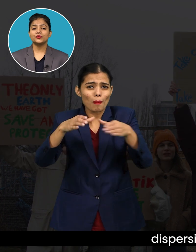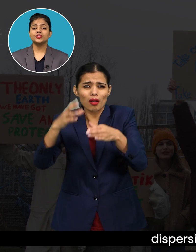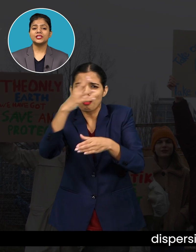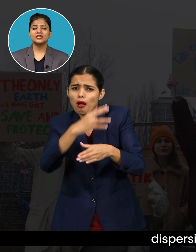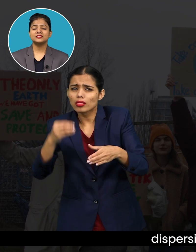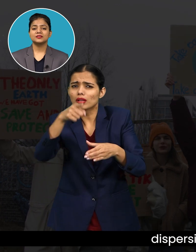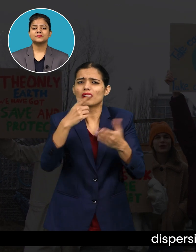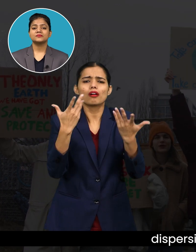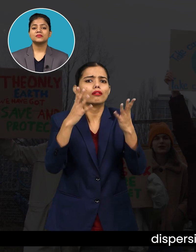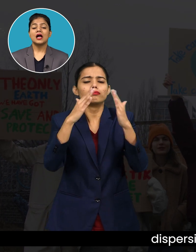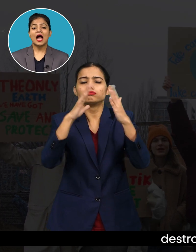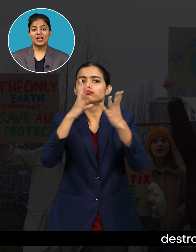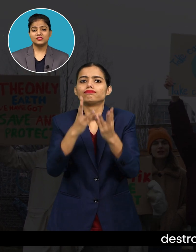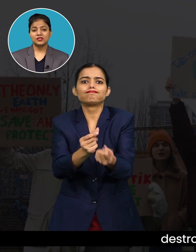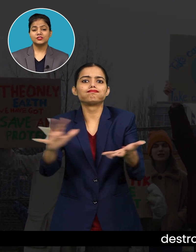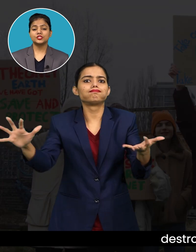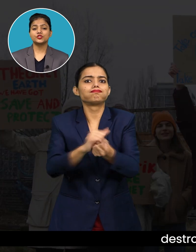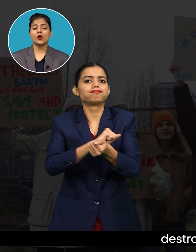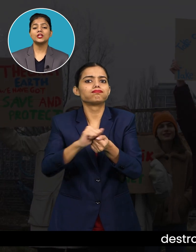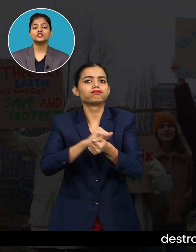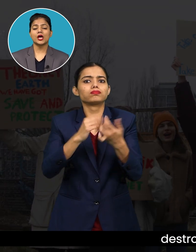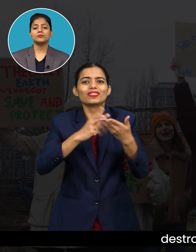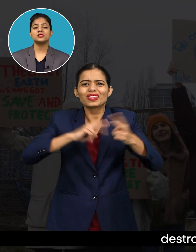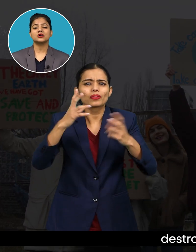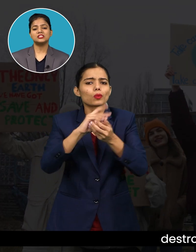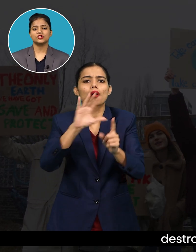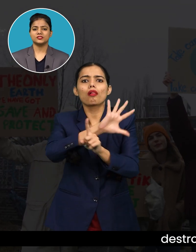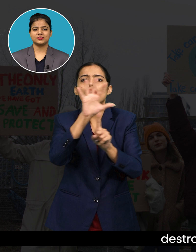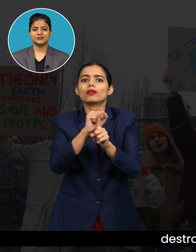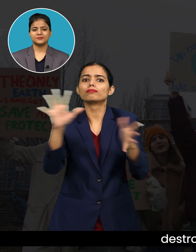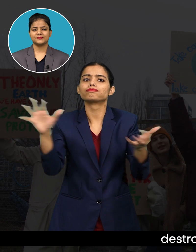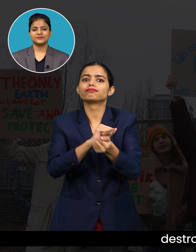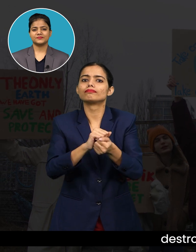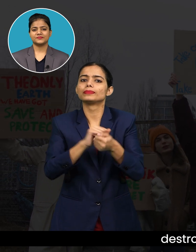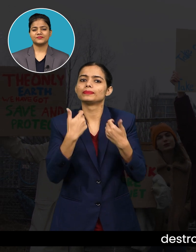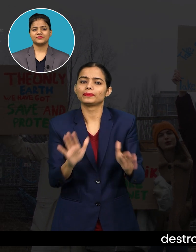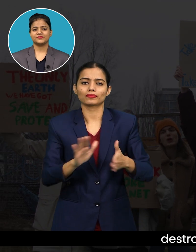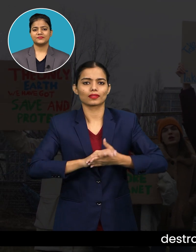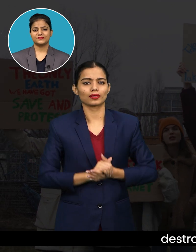dispersing communities, and destroying tribal cultures.